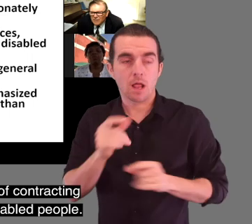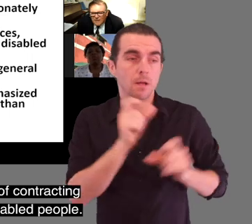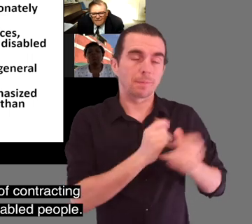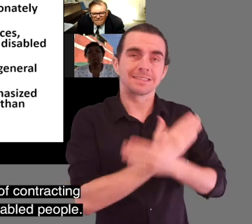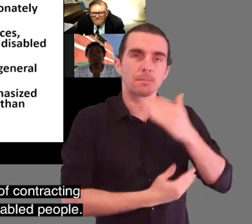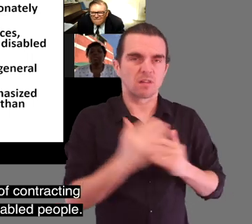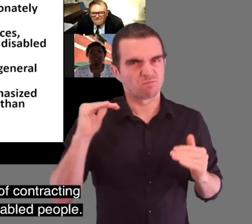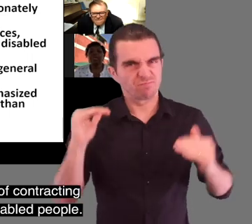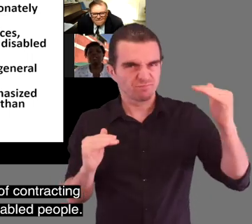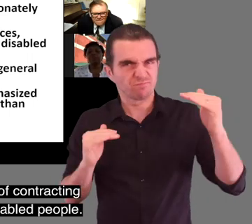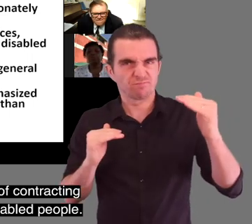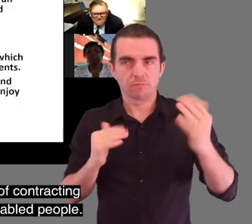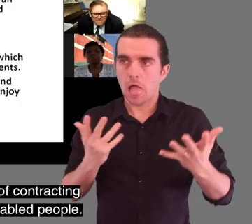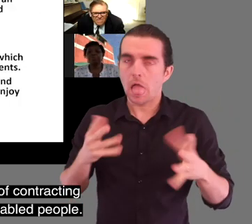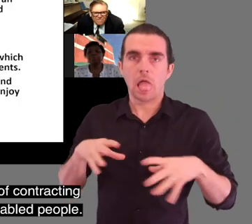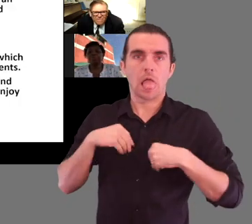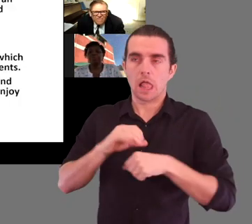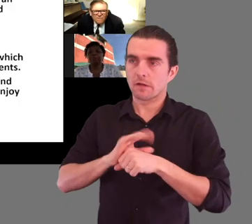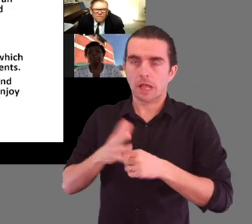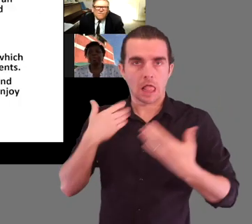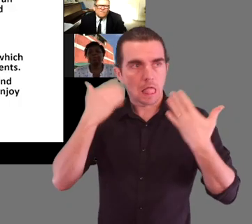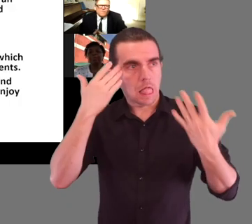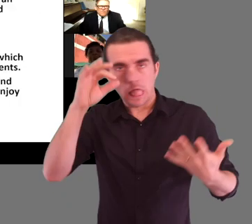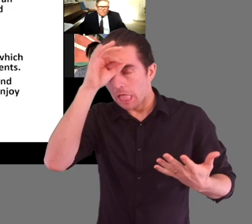more than non-disabled people.